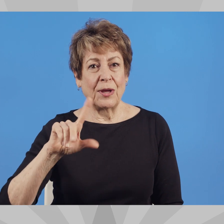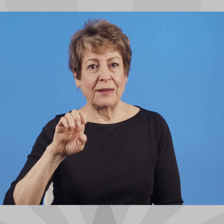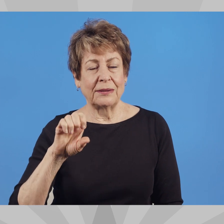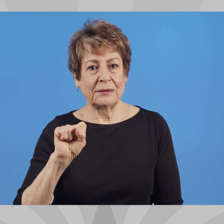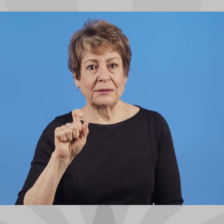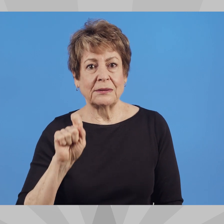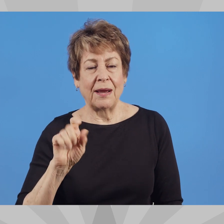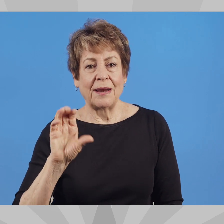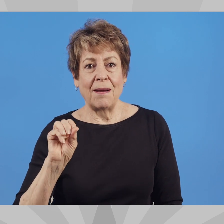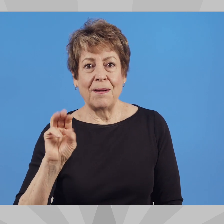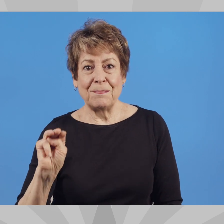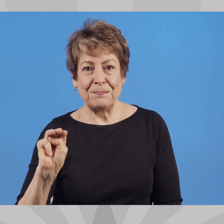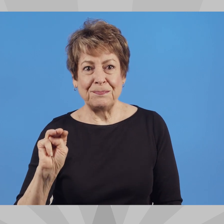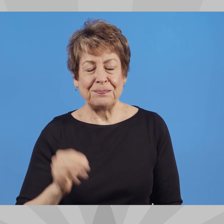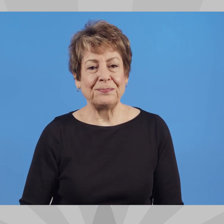www.richardcorles.com.